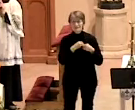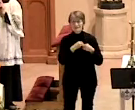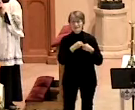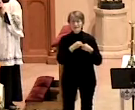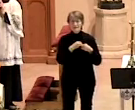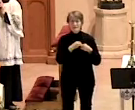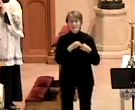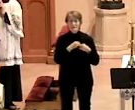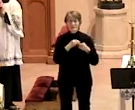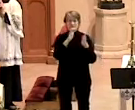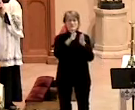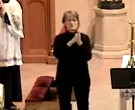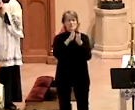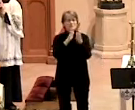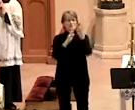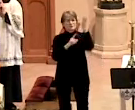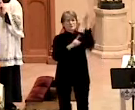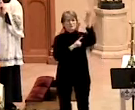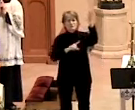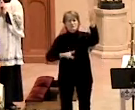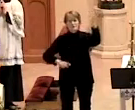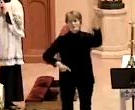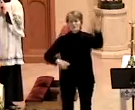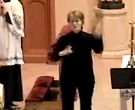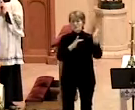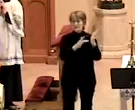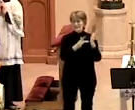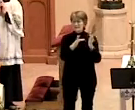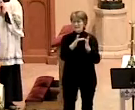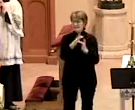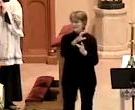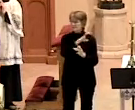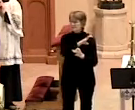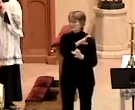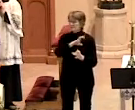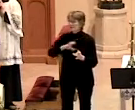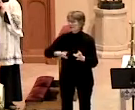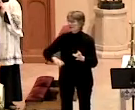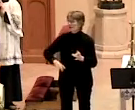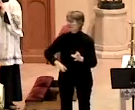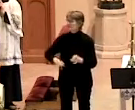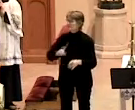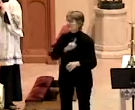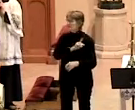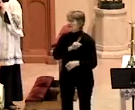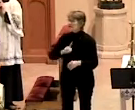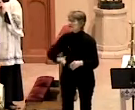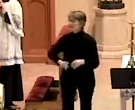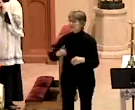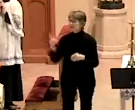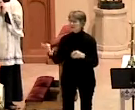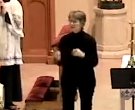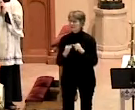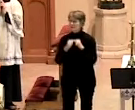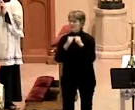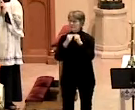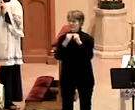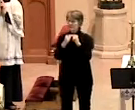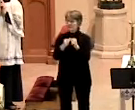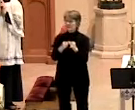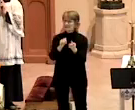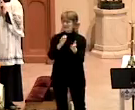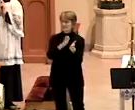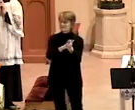hearts. Praise to you, Lord Jesus Christ, King